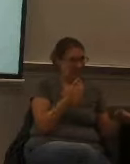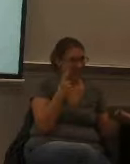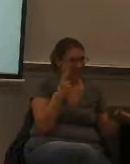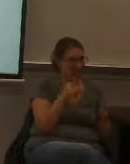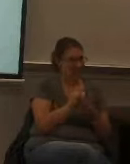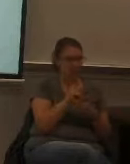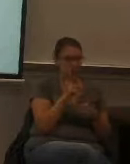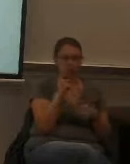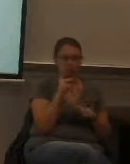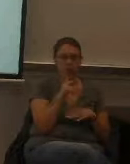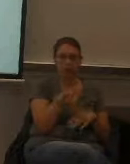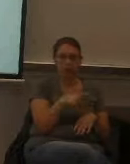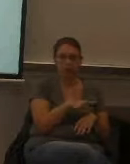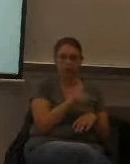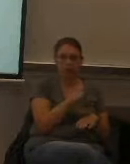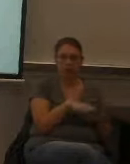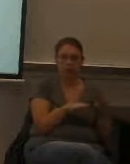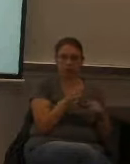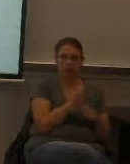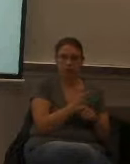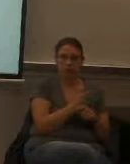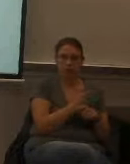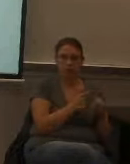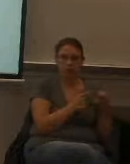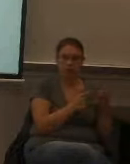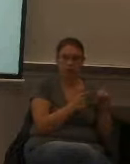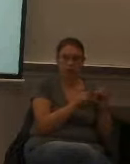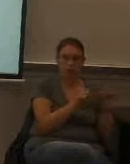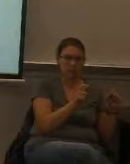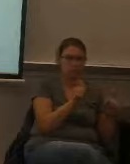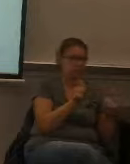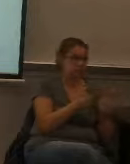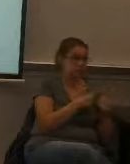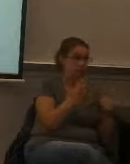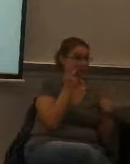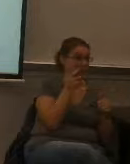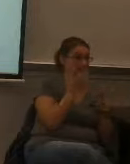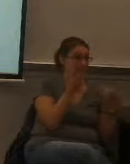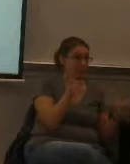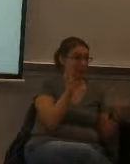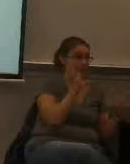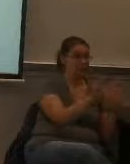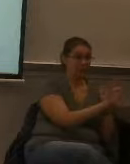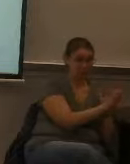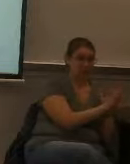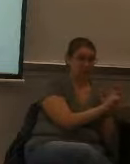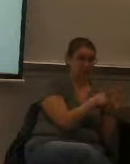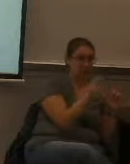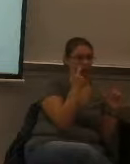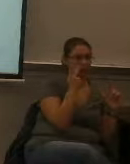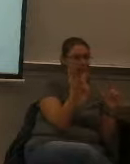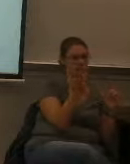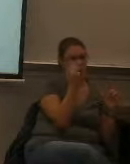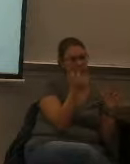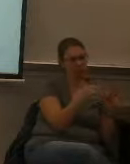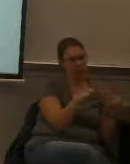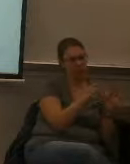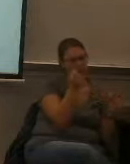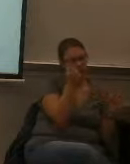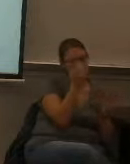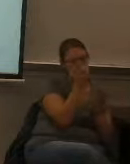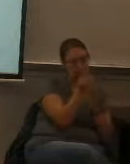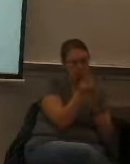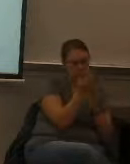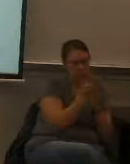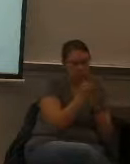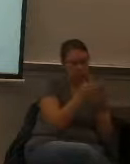the case in principles of biology right now, that ecosystems are first. So you see the big picture, and then you see why it's important to understand the little parts.